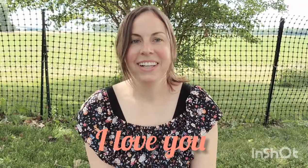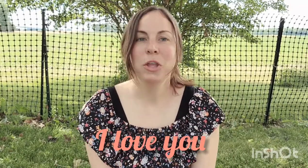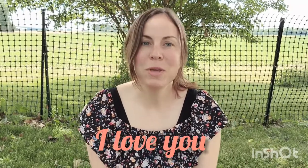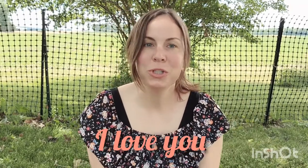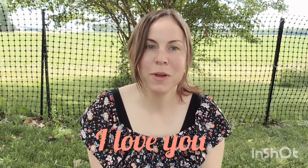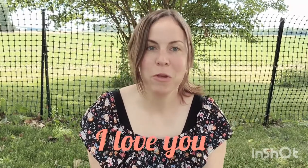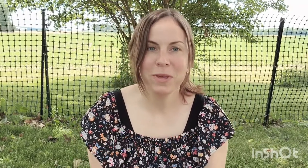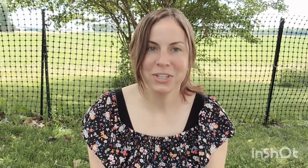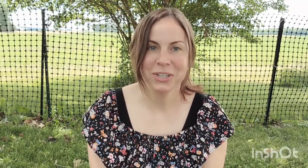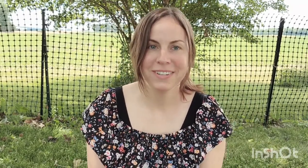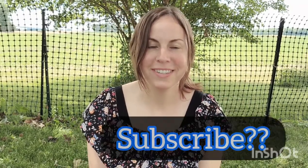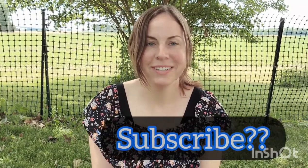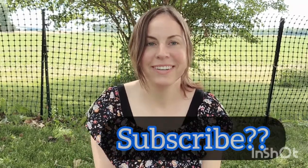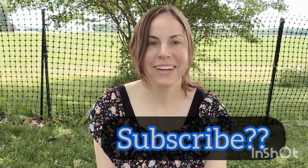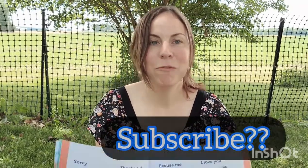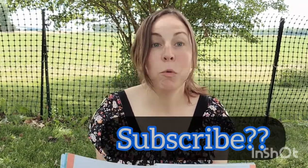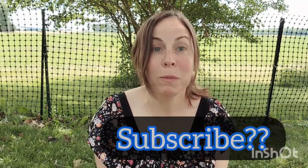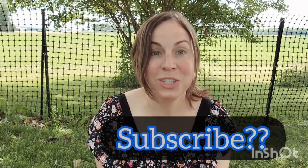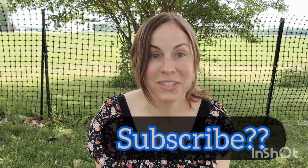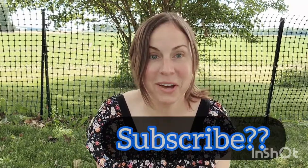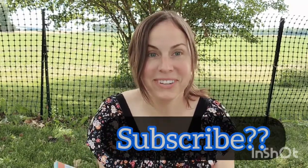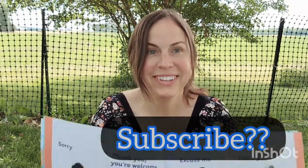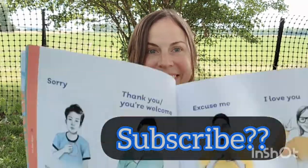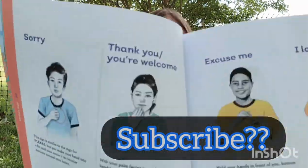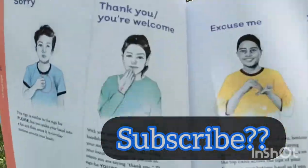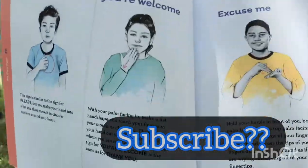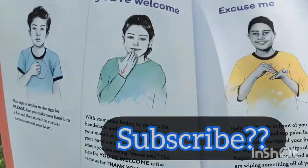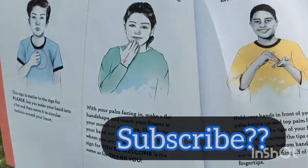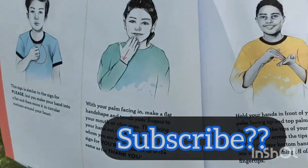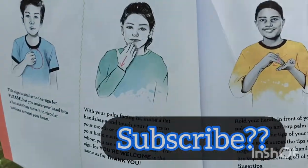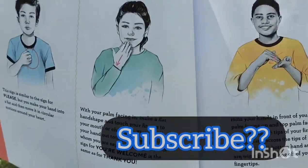me show you the pictures for what we just covered.